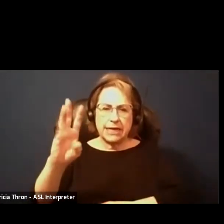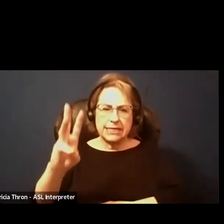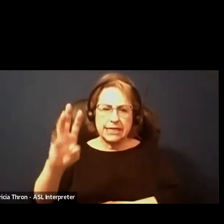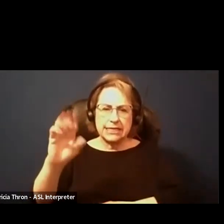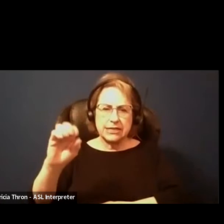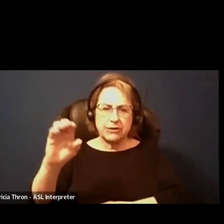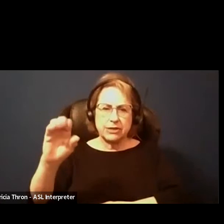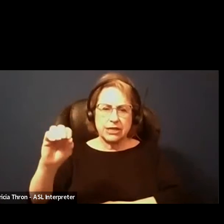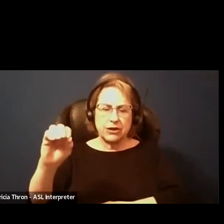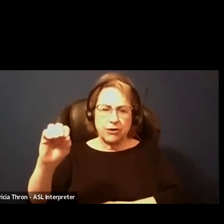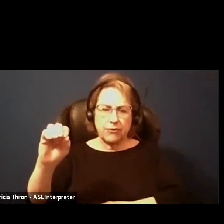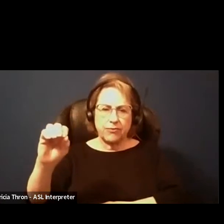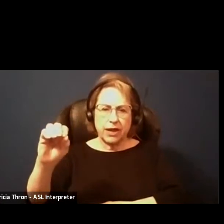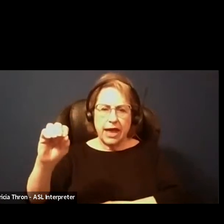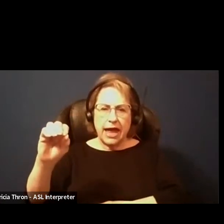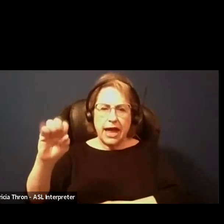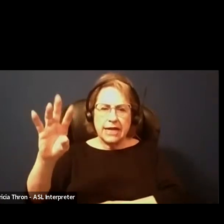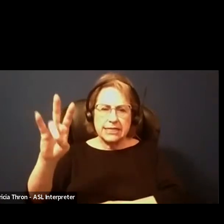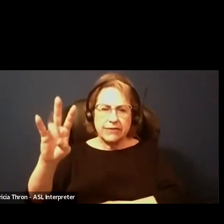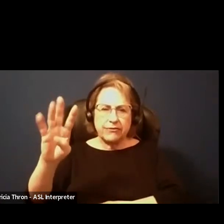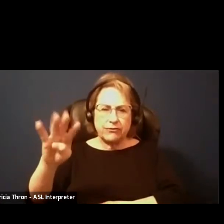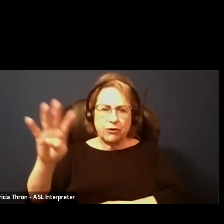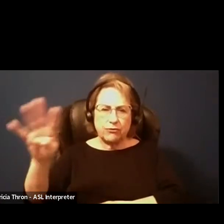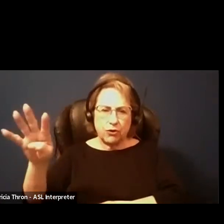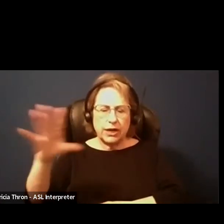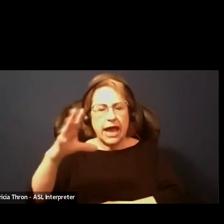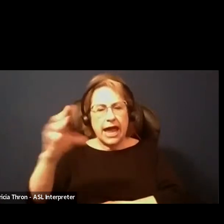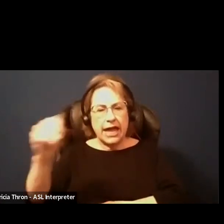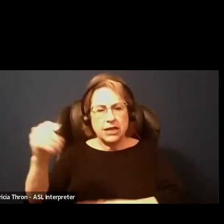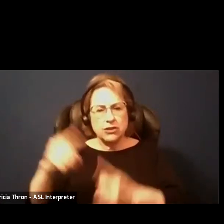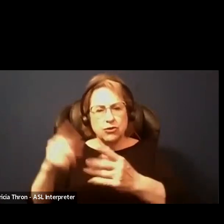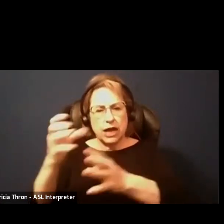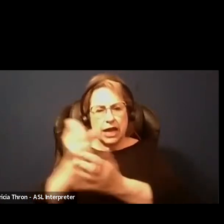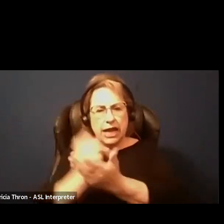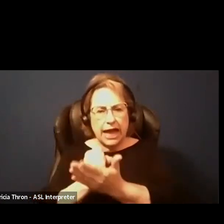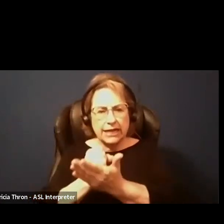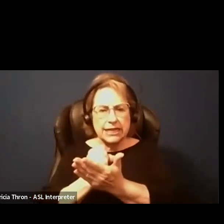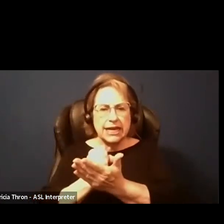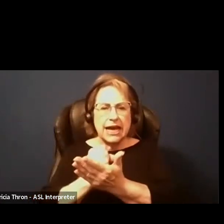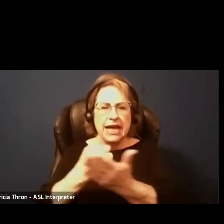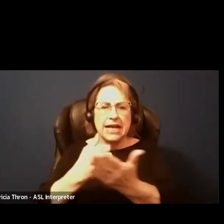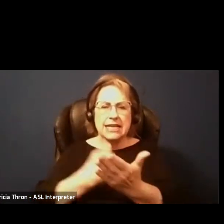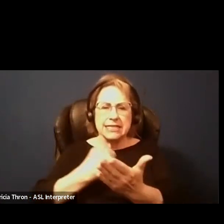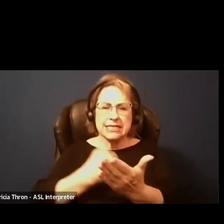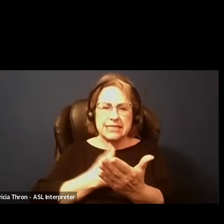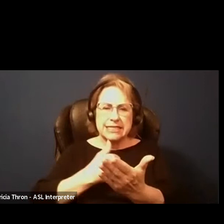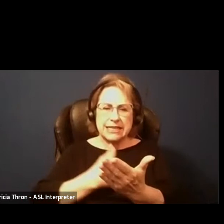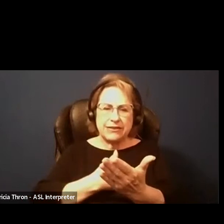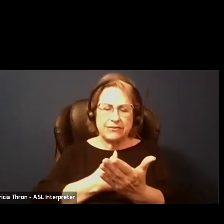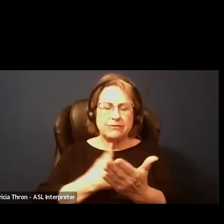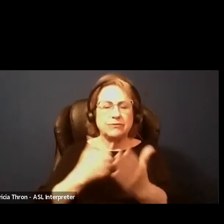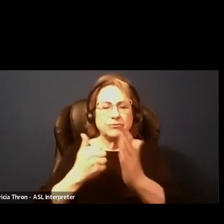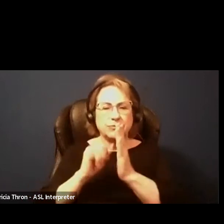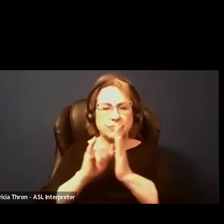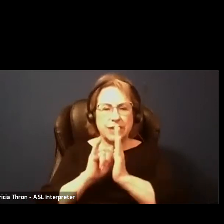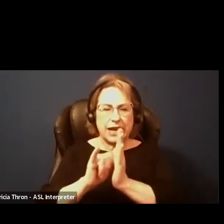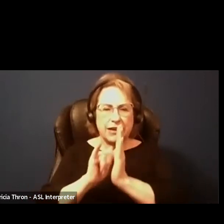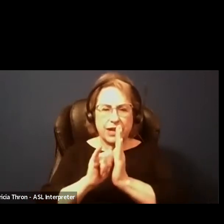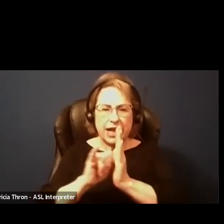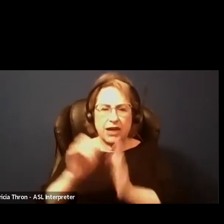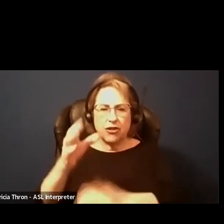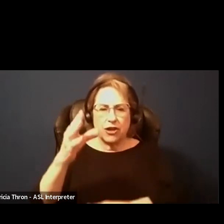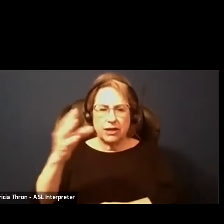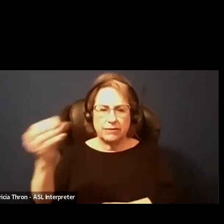encouraging schools to collect voluntary self-identification information on sexual orientation and gender identity and expression,